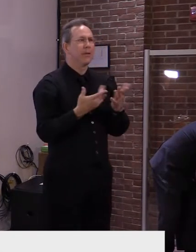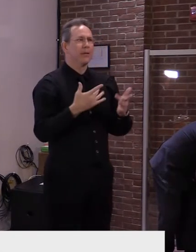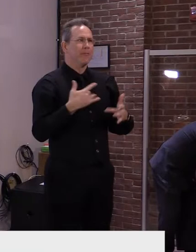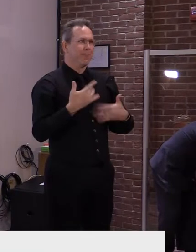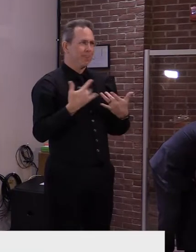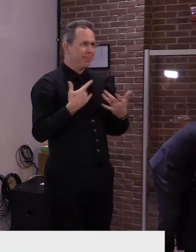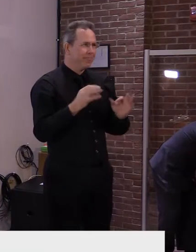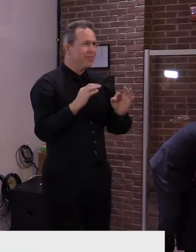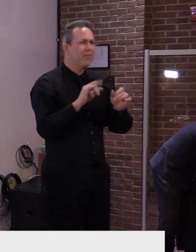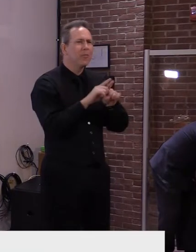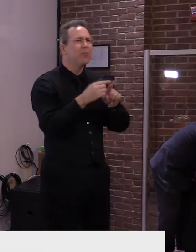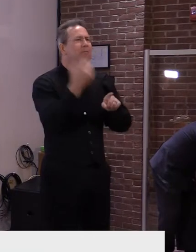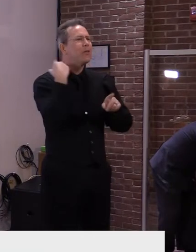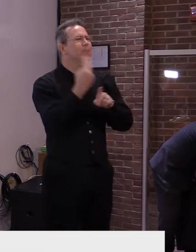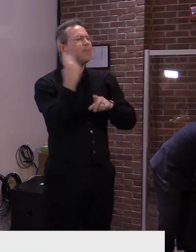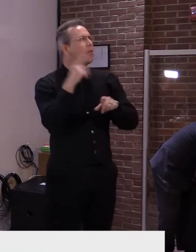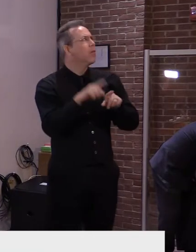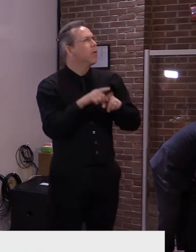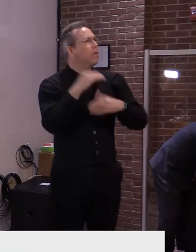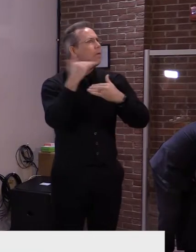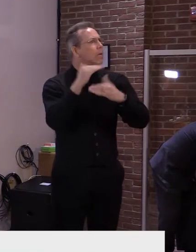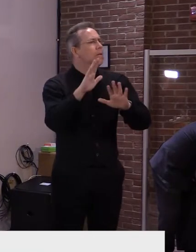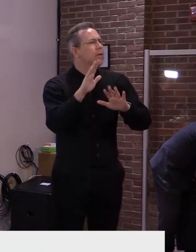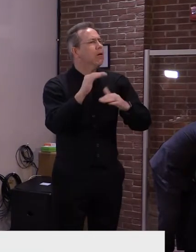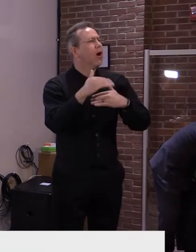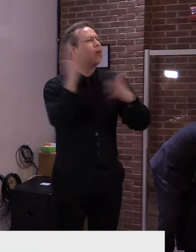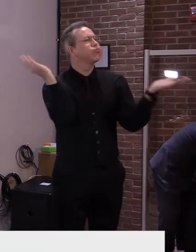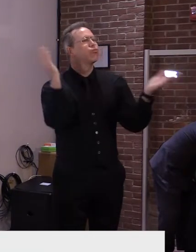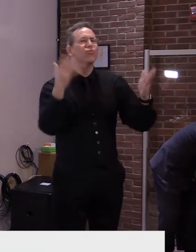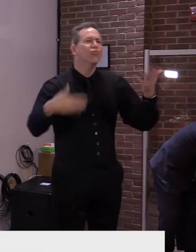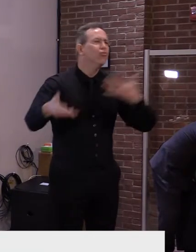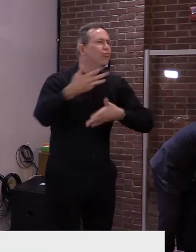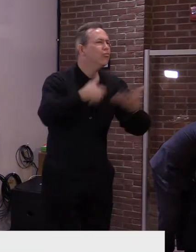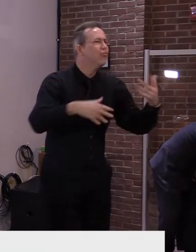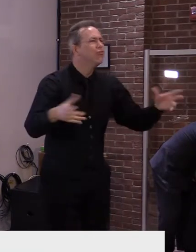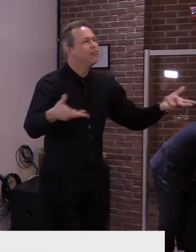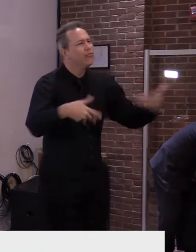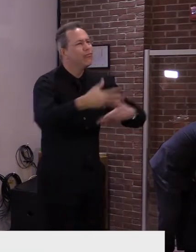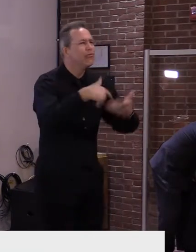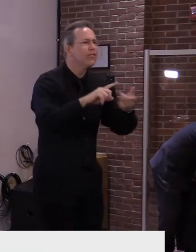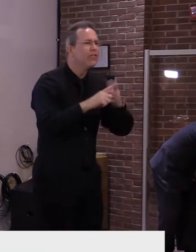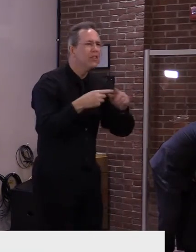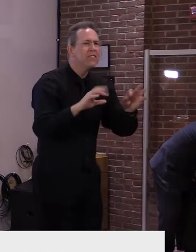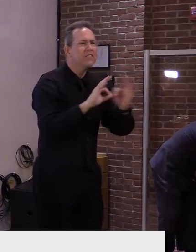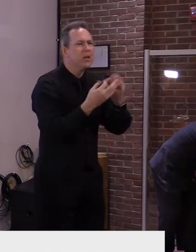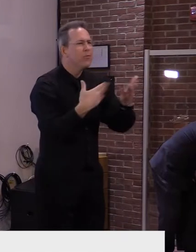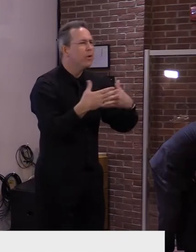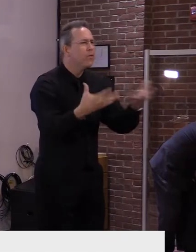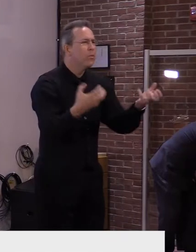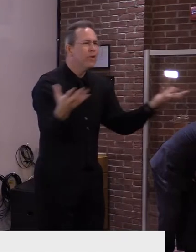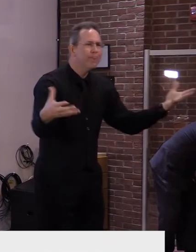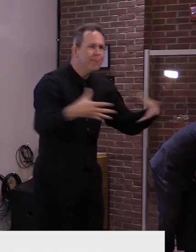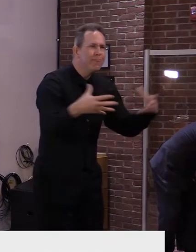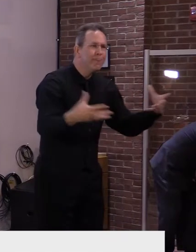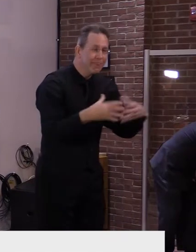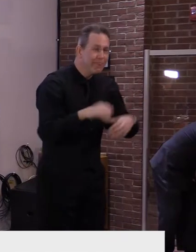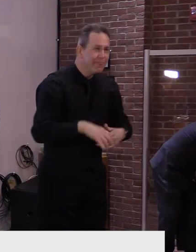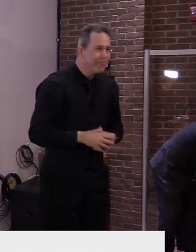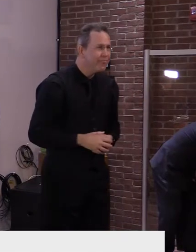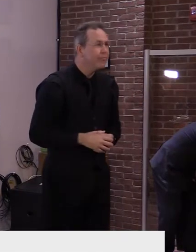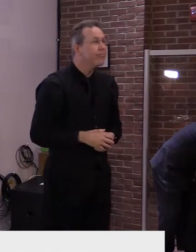pre-pandemic. To put a finer point on it for our high school seniors, this timeline means that in